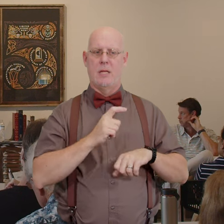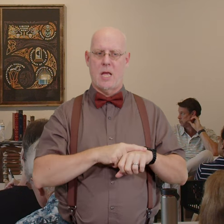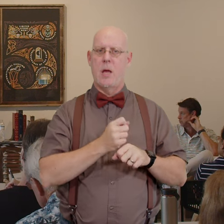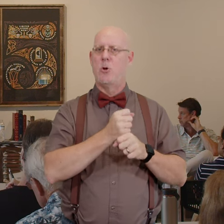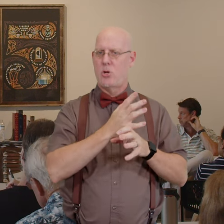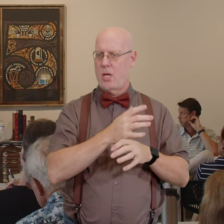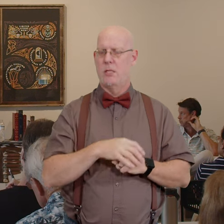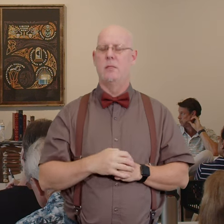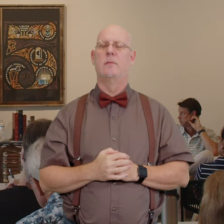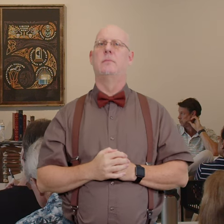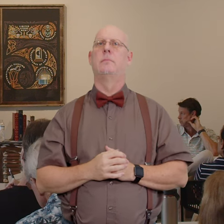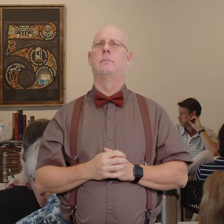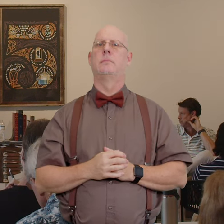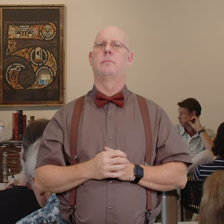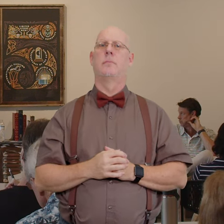causative